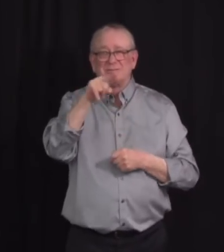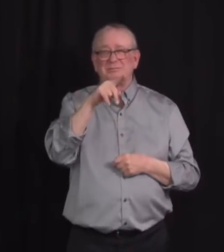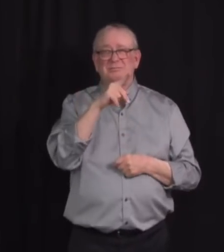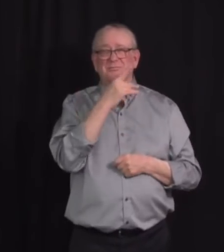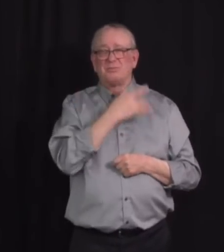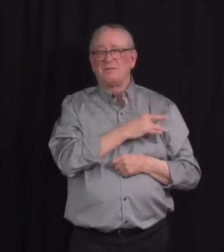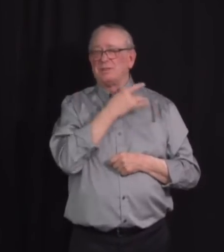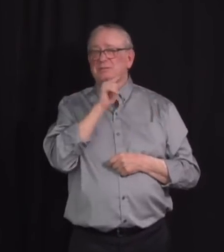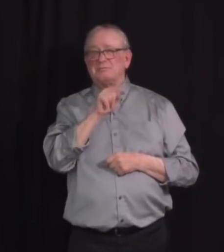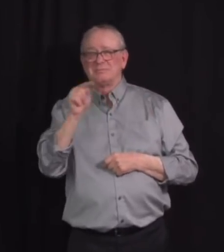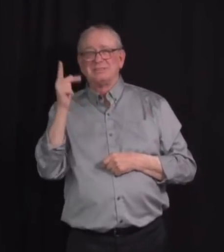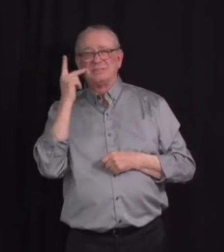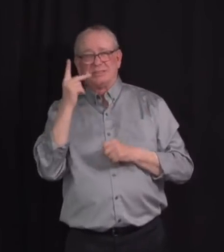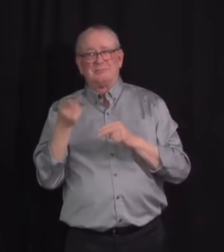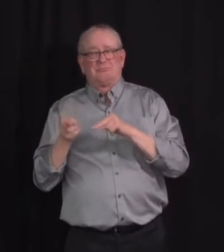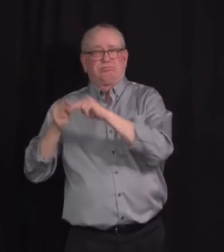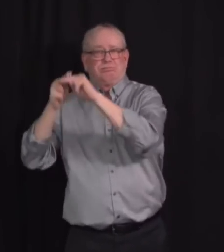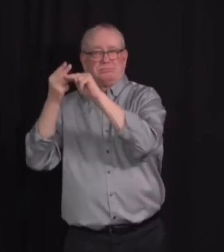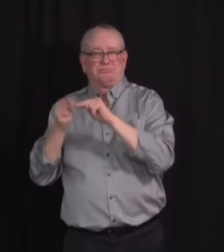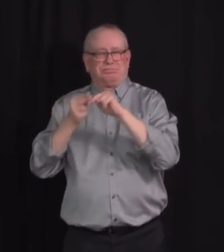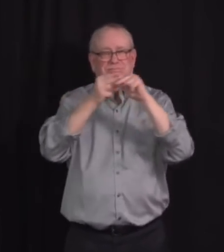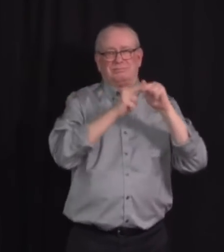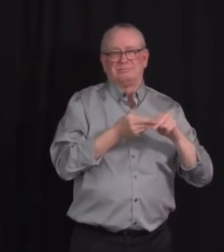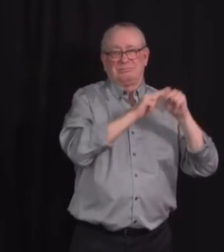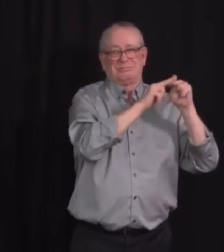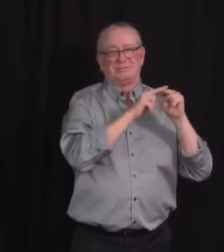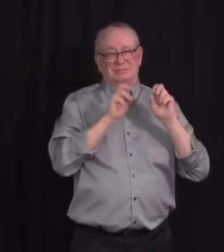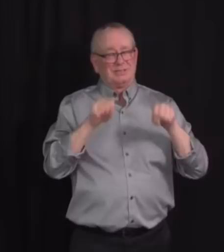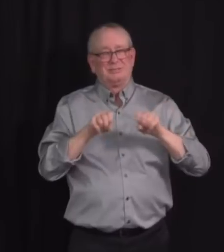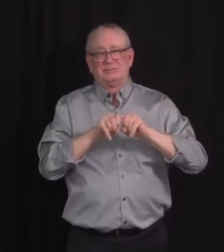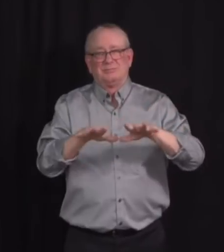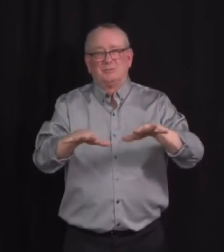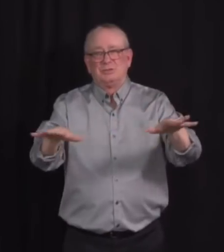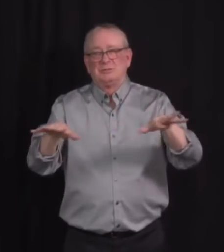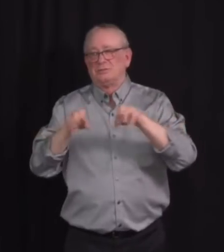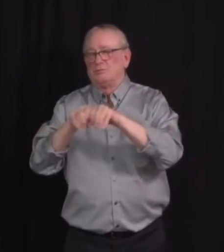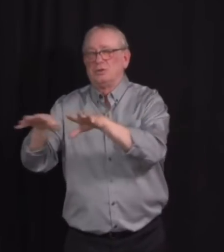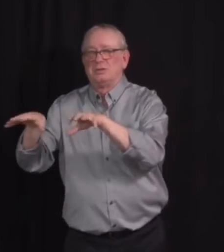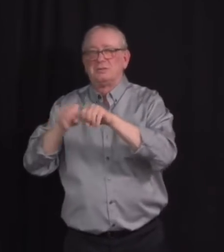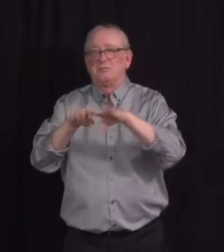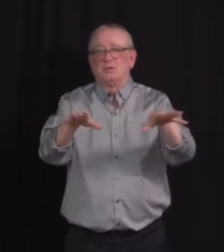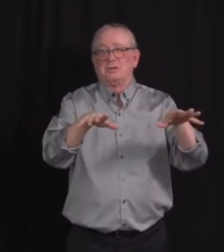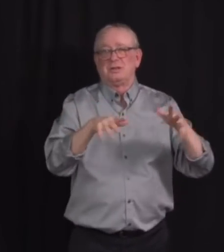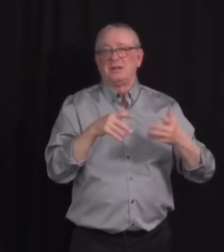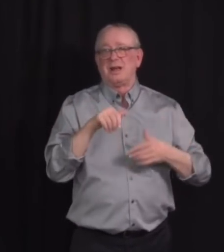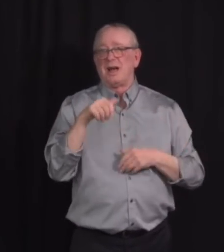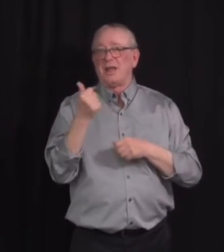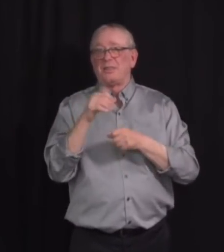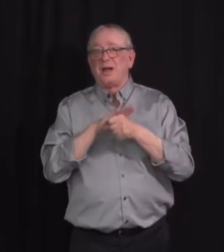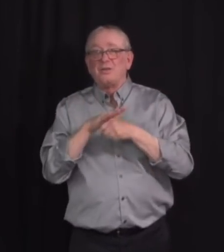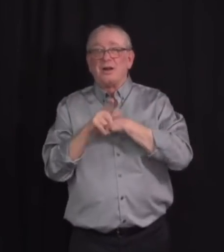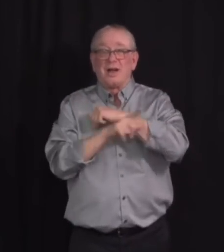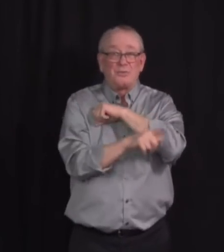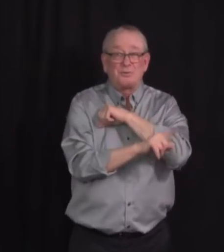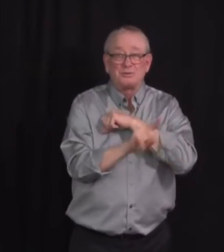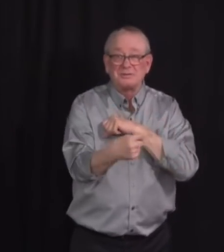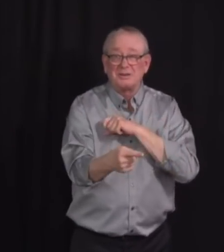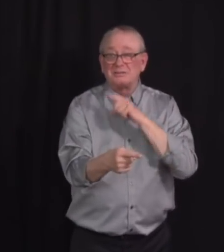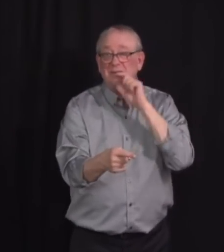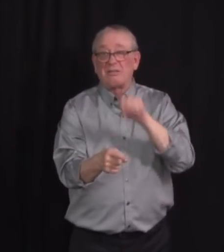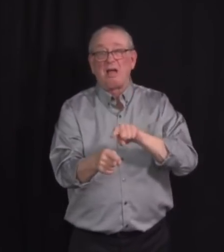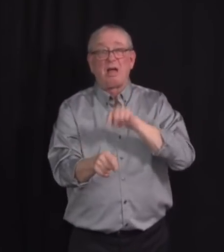earlier experiences that that can spread to other areas of the province if we don't collectively make decisions to reverse that